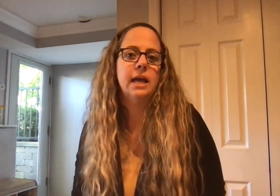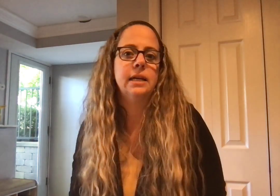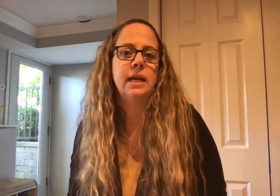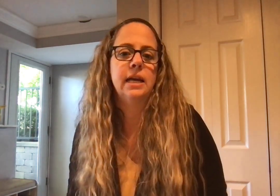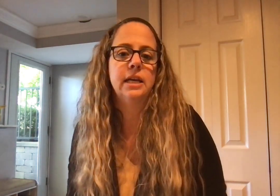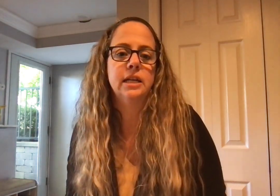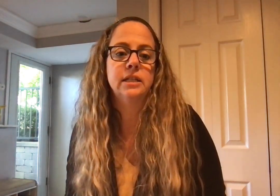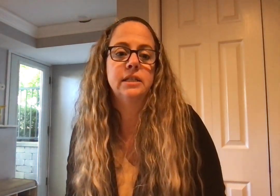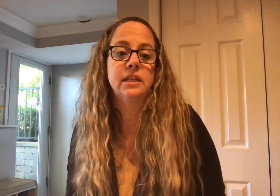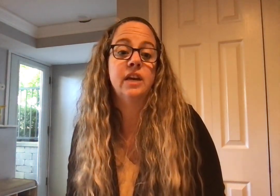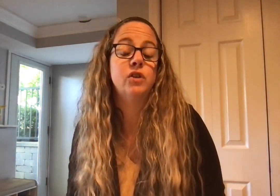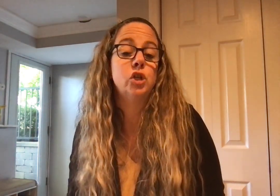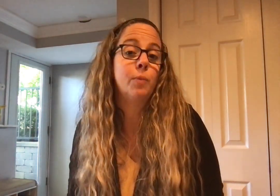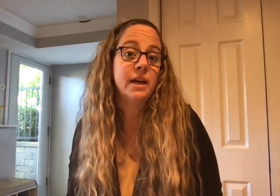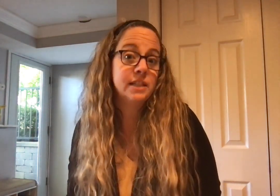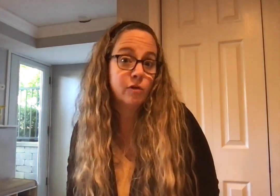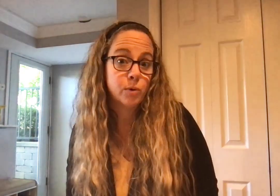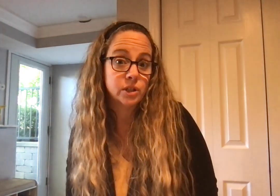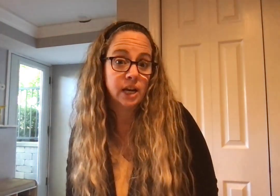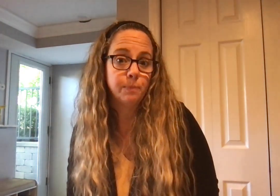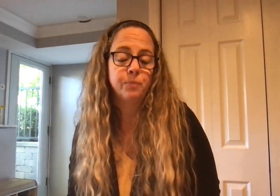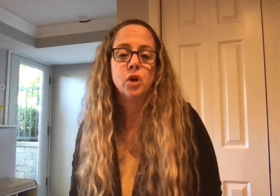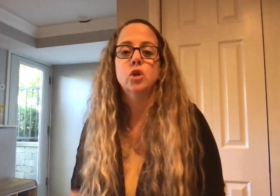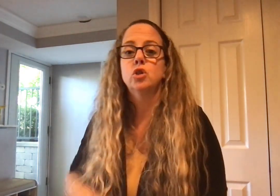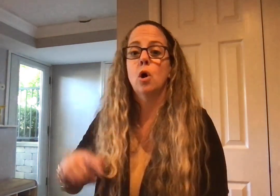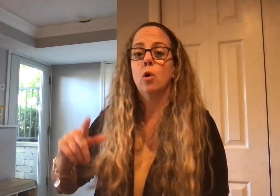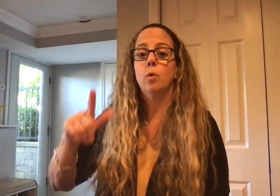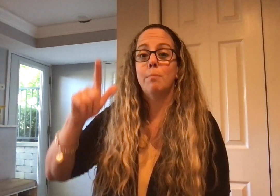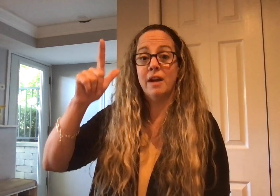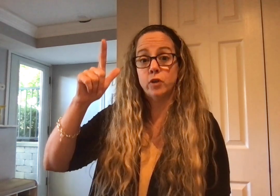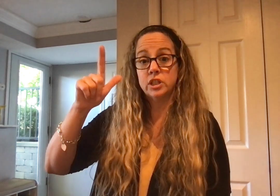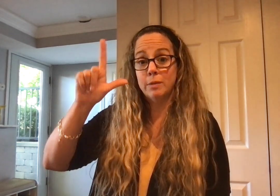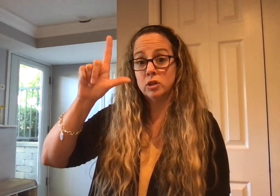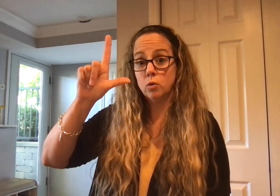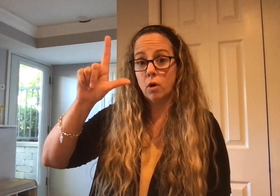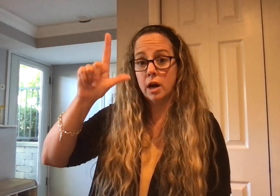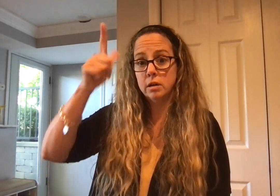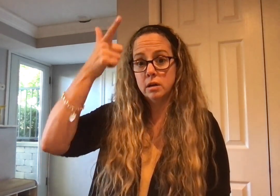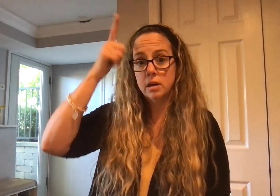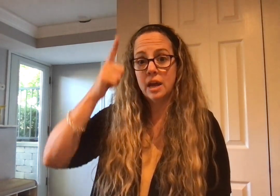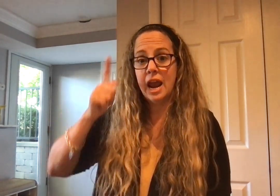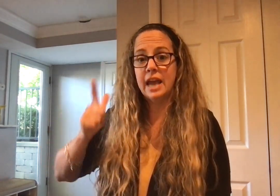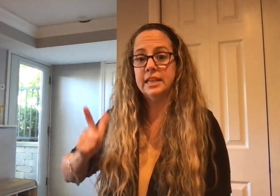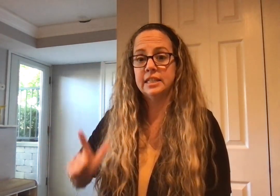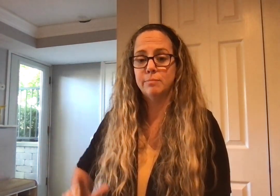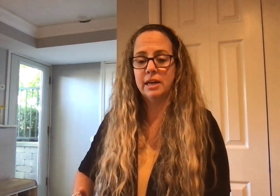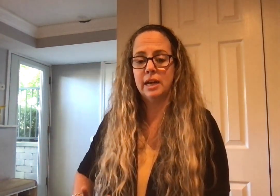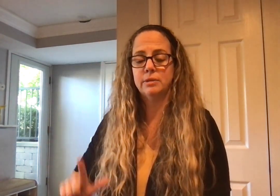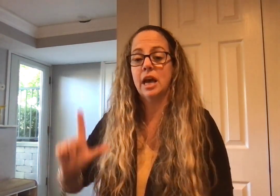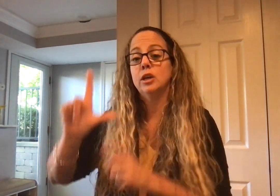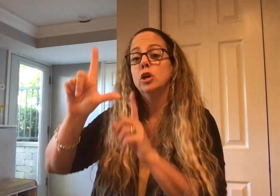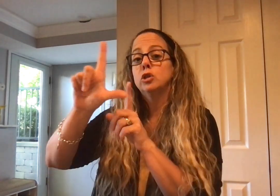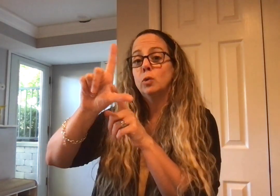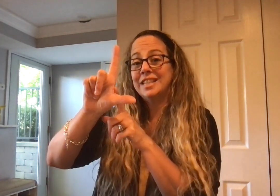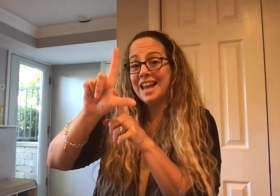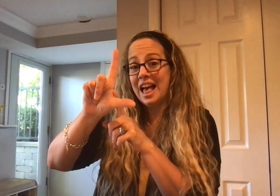sign is given to you by a deaf person. So my first name is Laura, and this is my name sign. So it's an